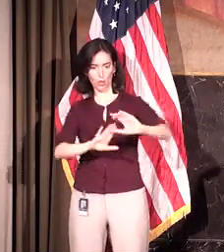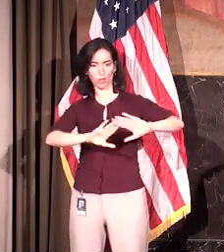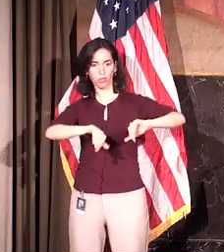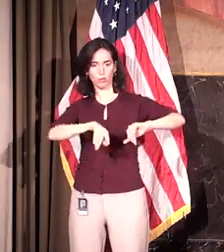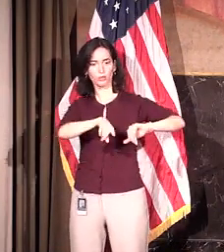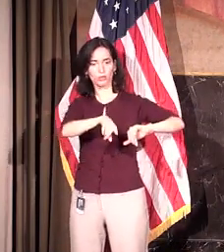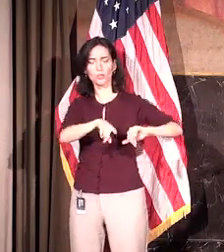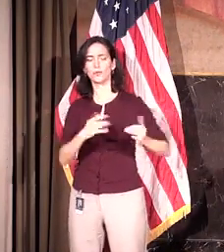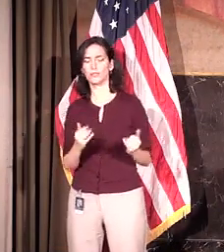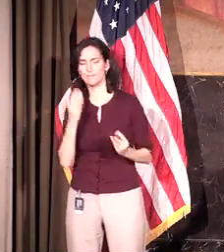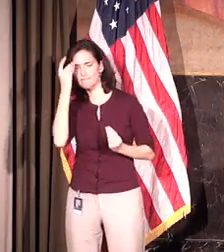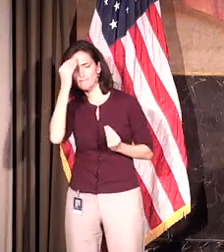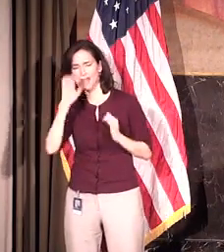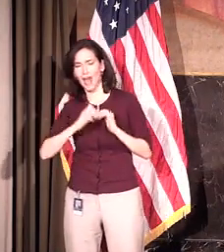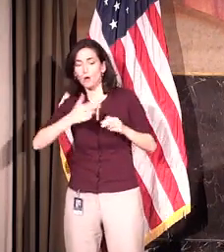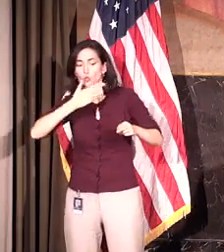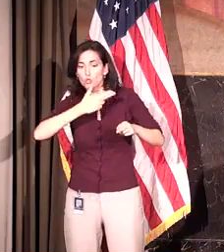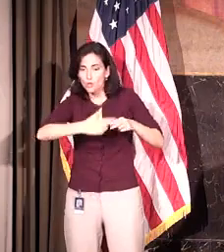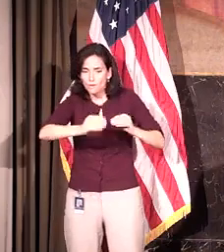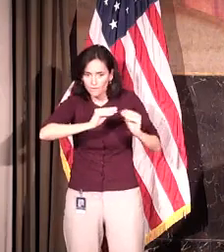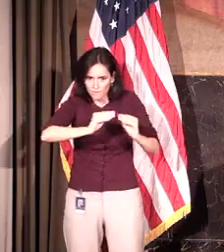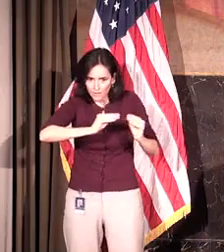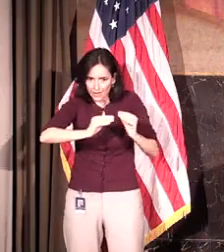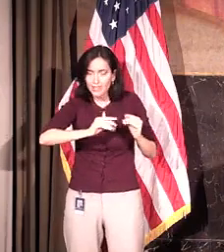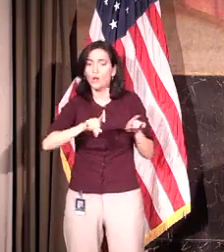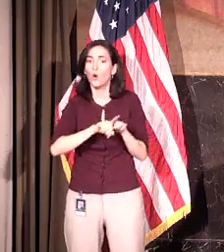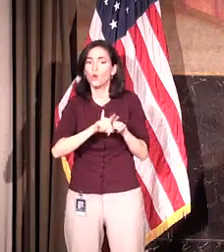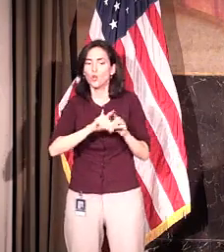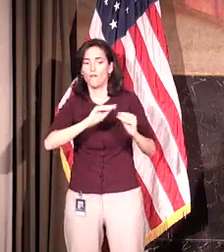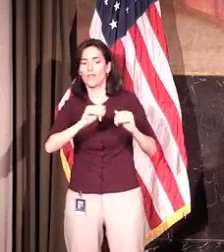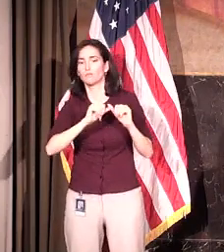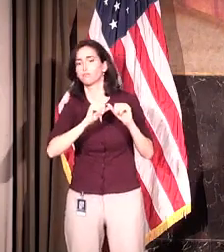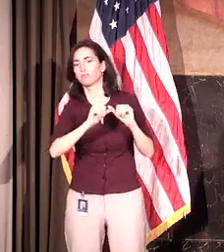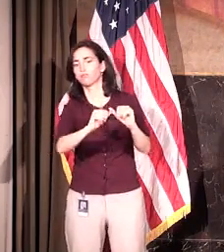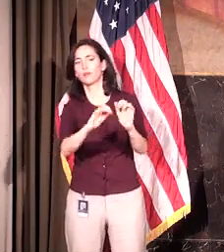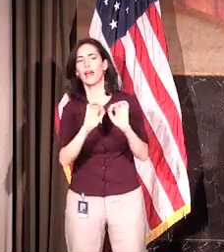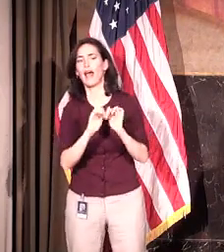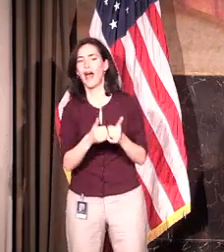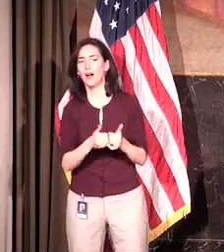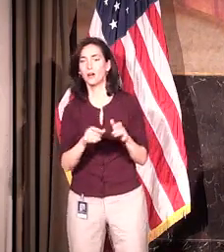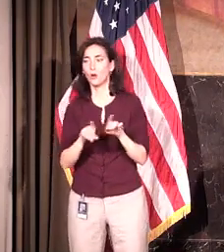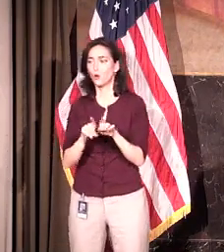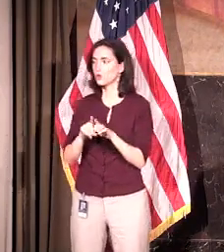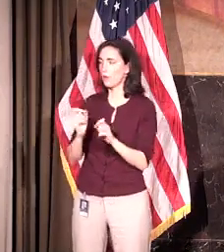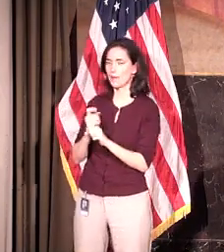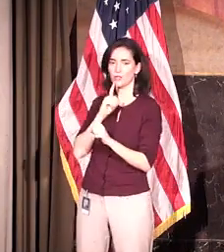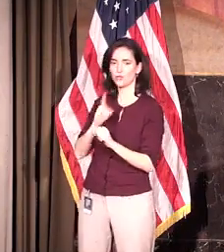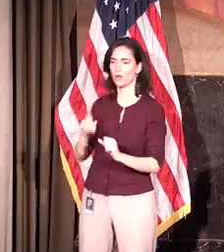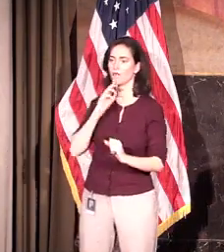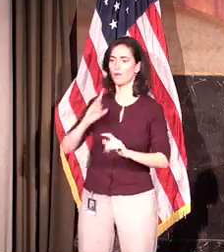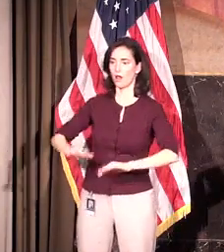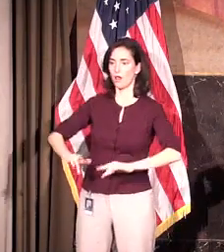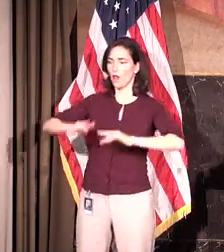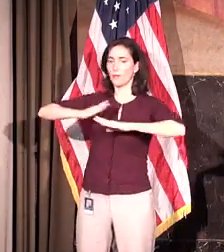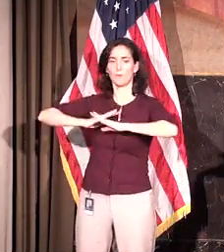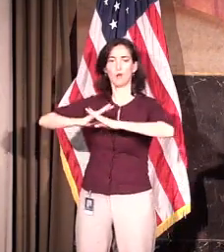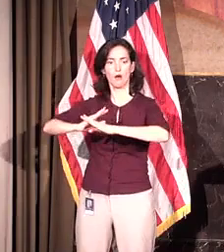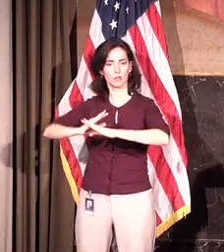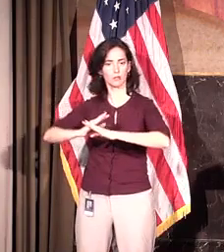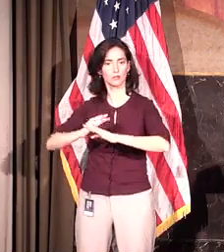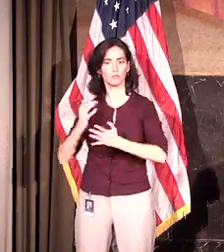that damage and to increase the flood protection available on Grand Isle, and we appreciate the work that they're